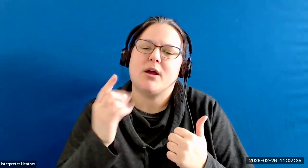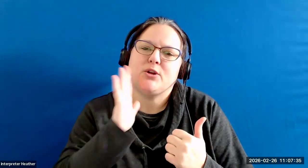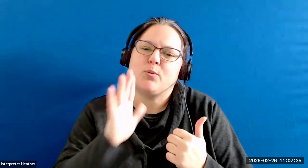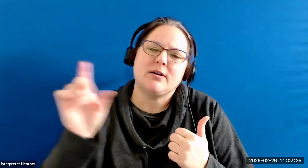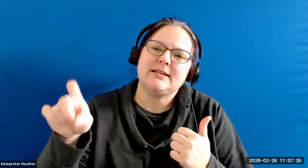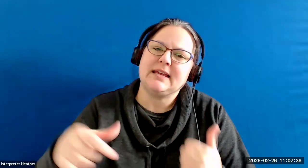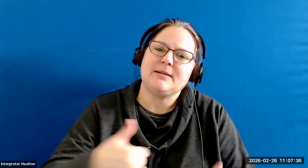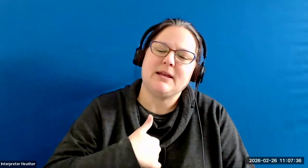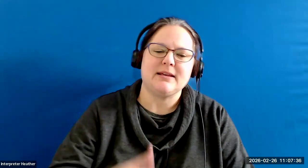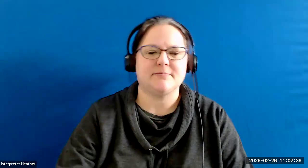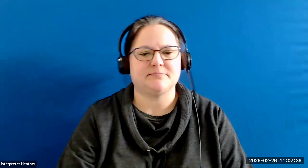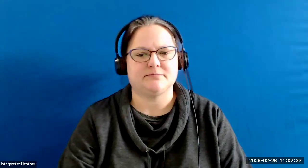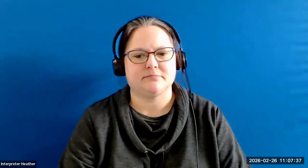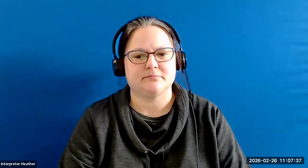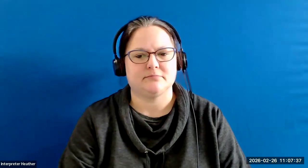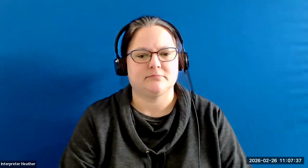who needs it.